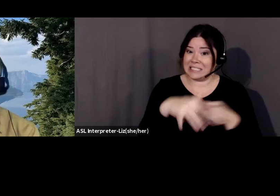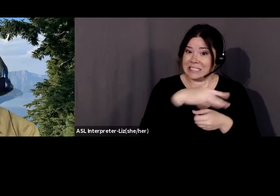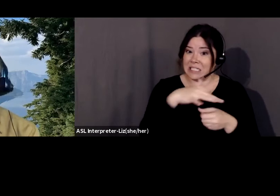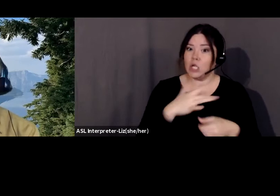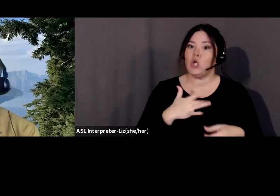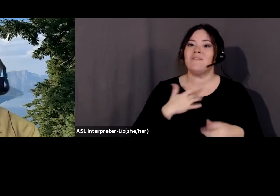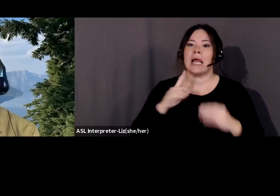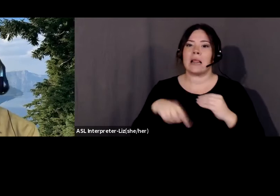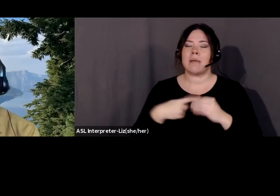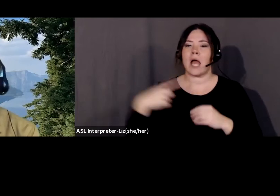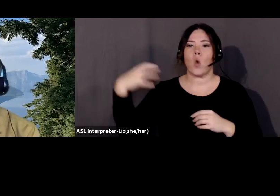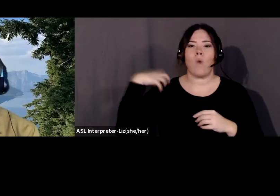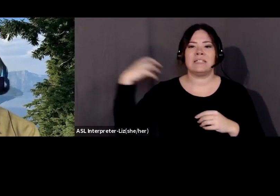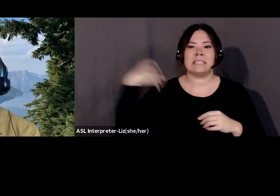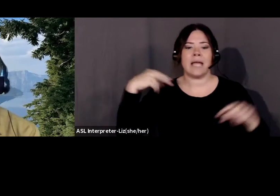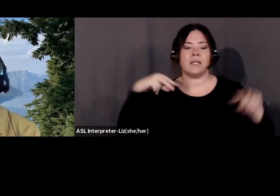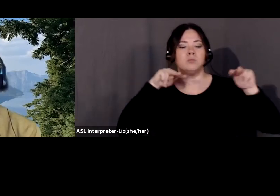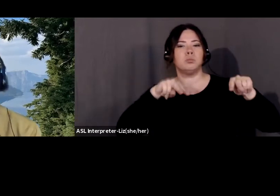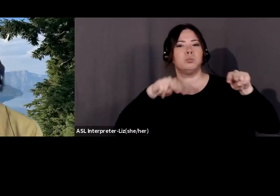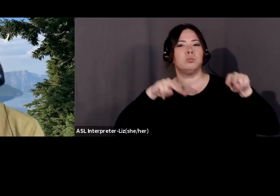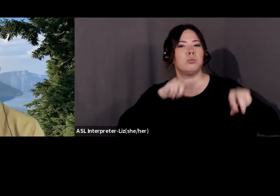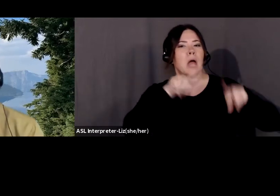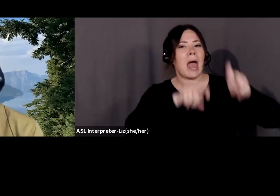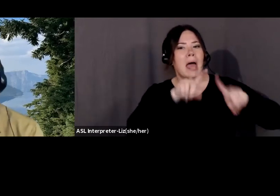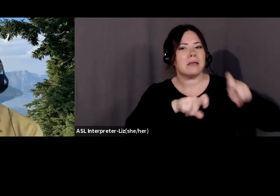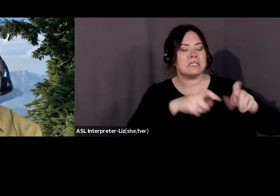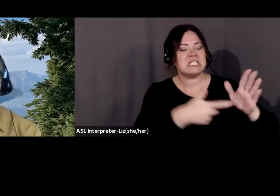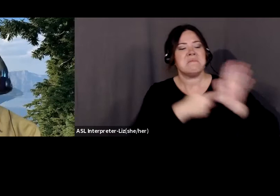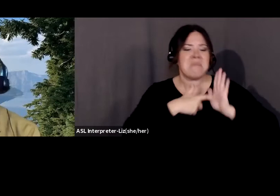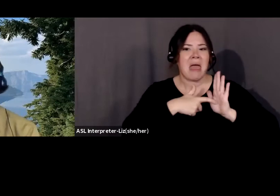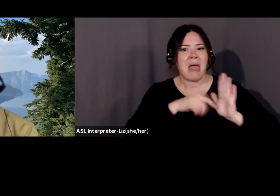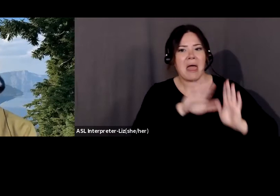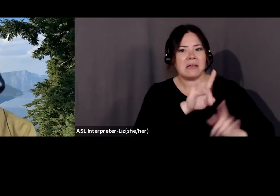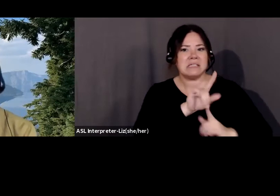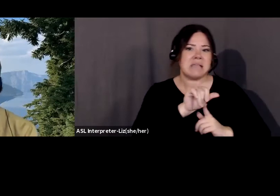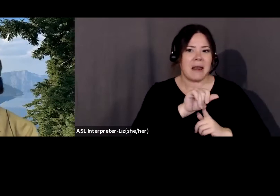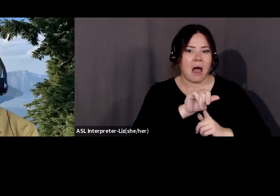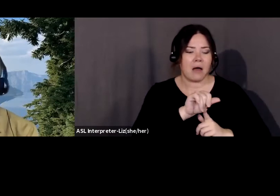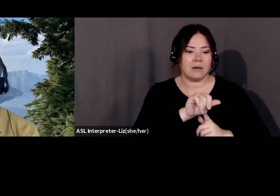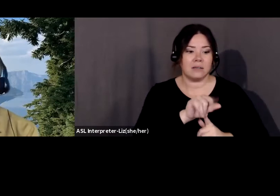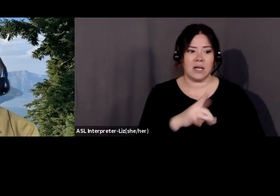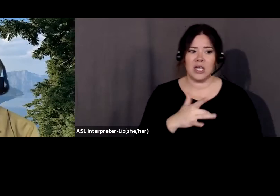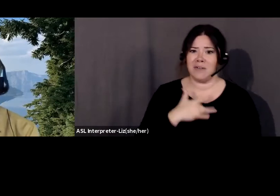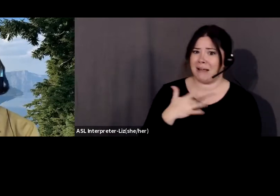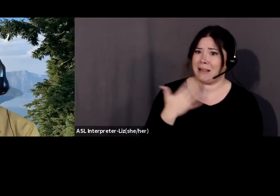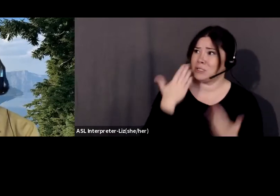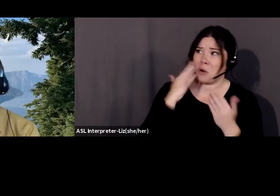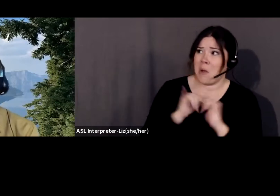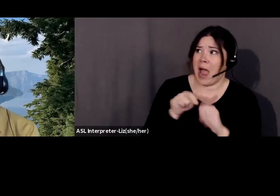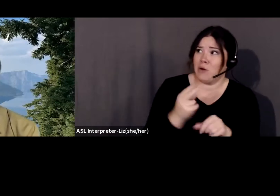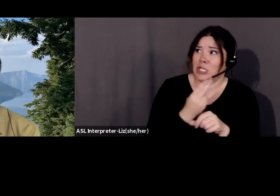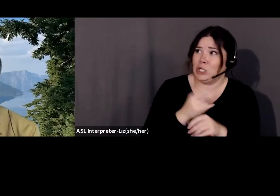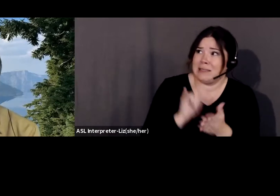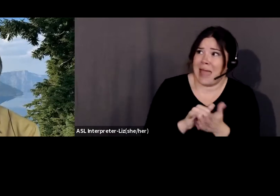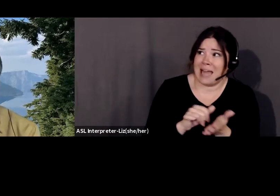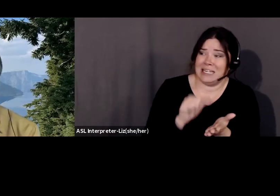oversight entities asking, sometimes demanding, data that you have no idea how it's used, and it does not necessarily